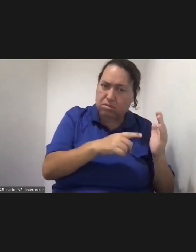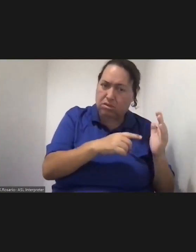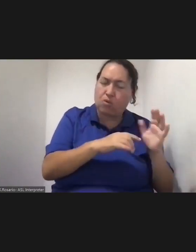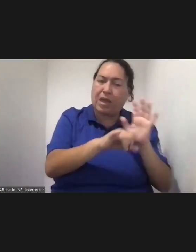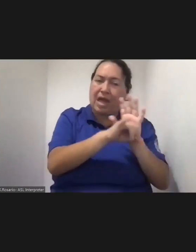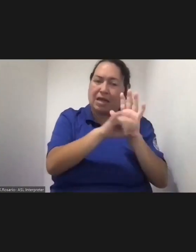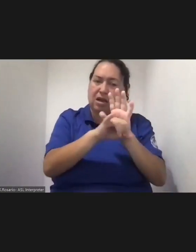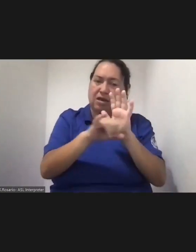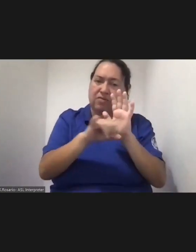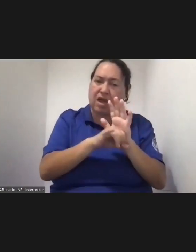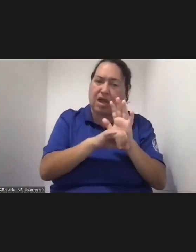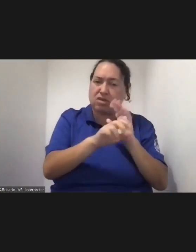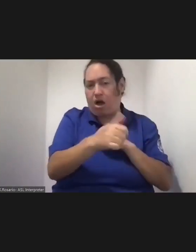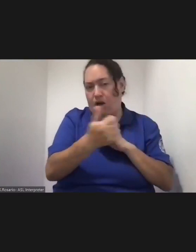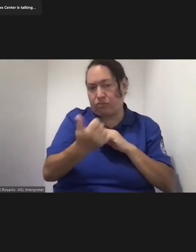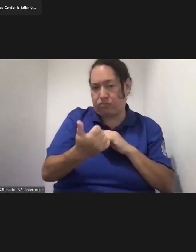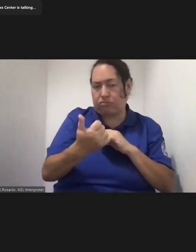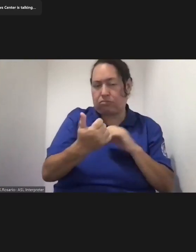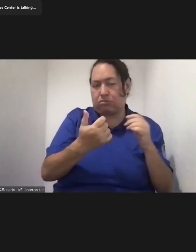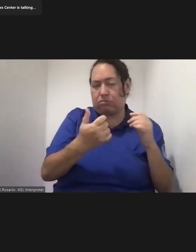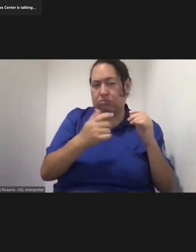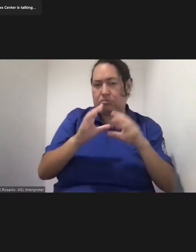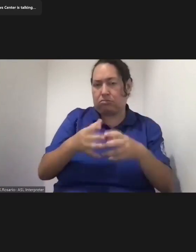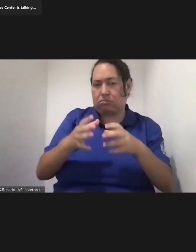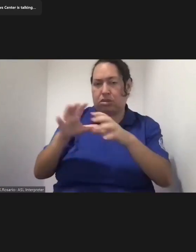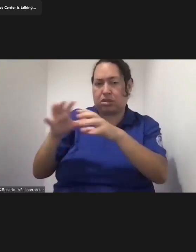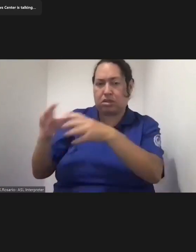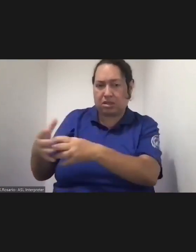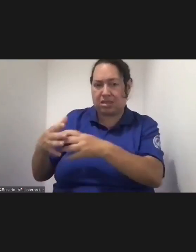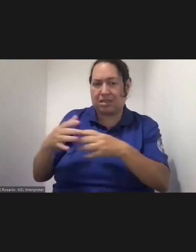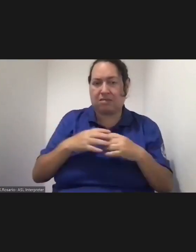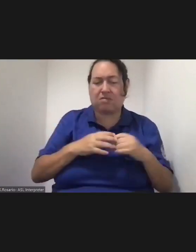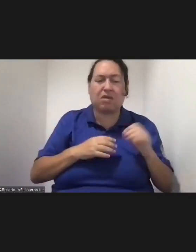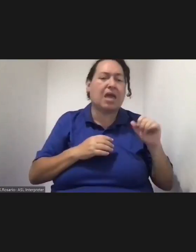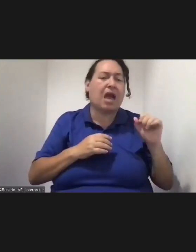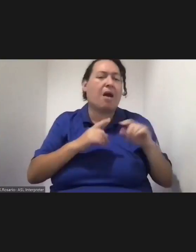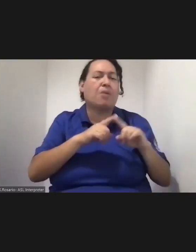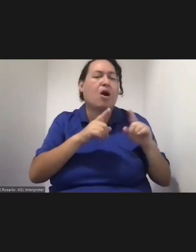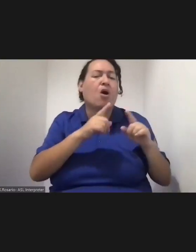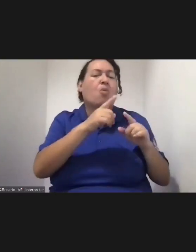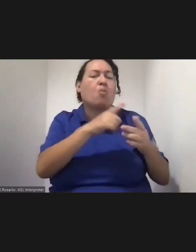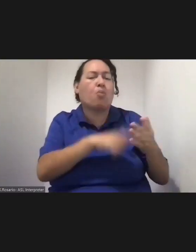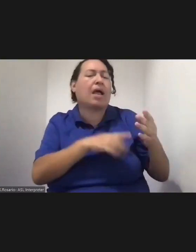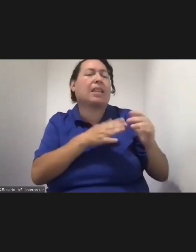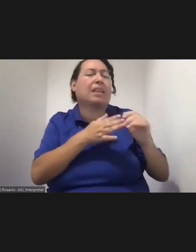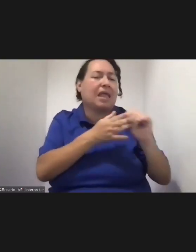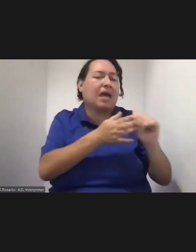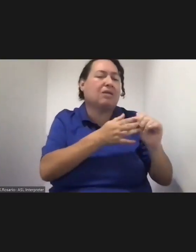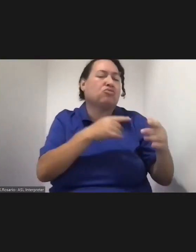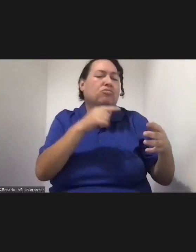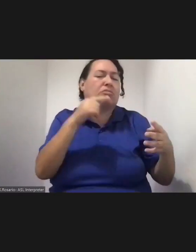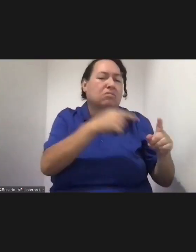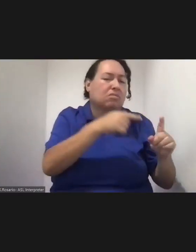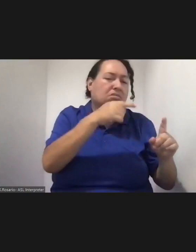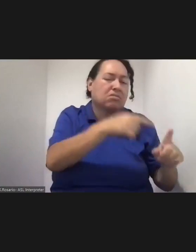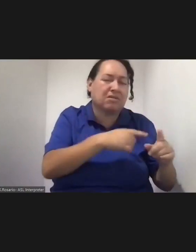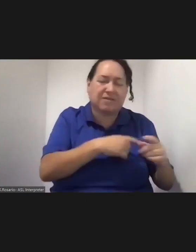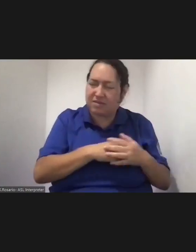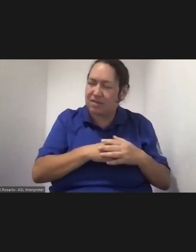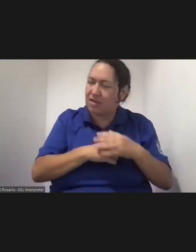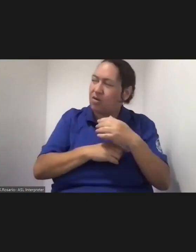cases. No, but what led you to that particular case, to that cluster? So Jerry, can I just